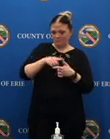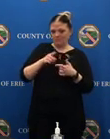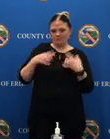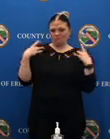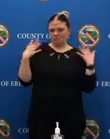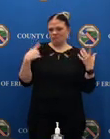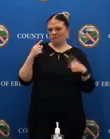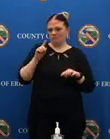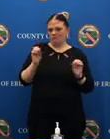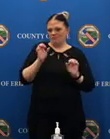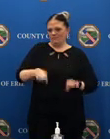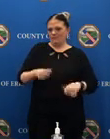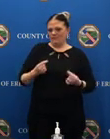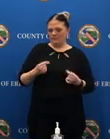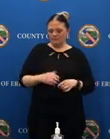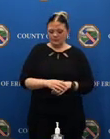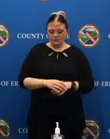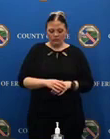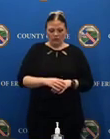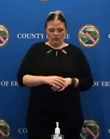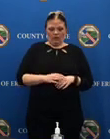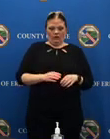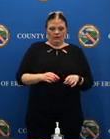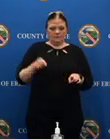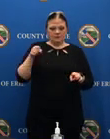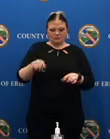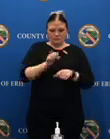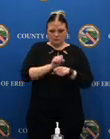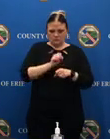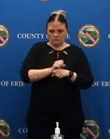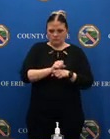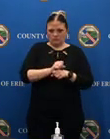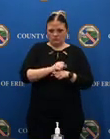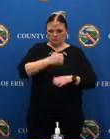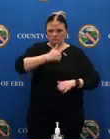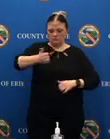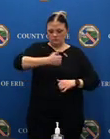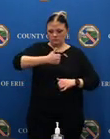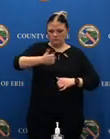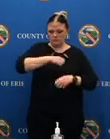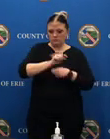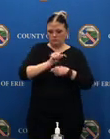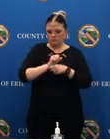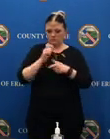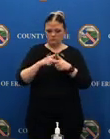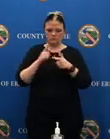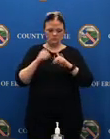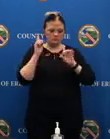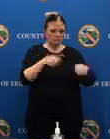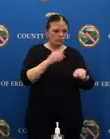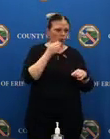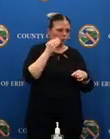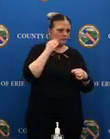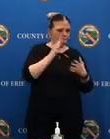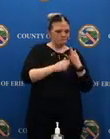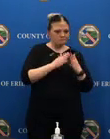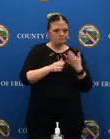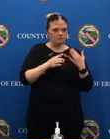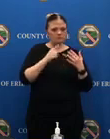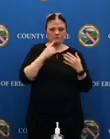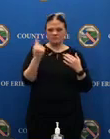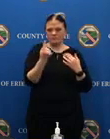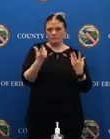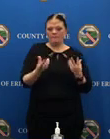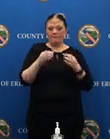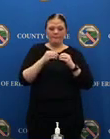Is there something that these workers are going to work and then they're coming home, going into their communities? Is there something more